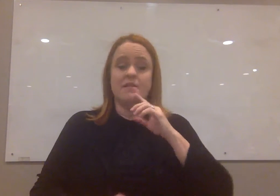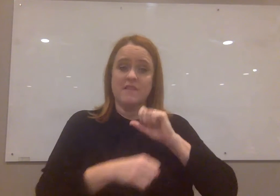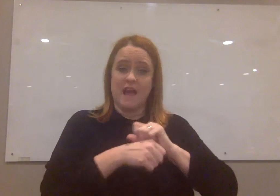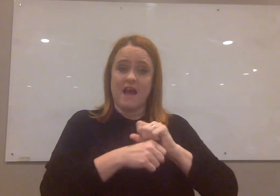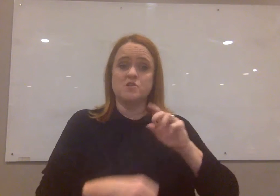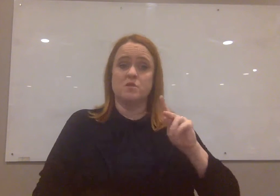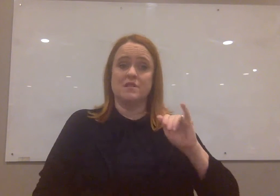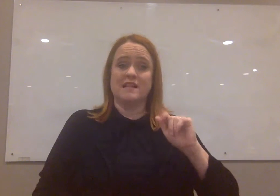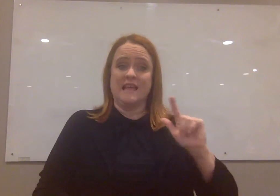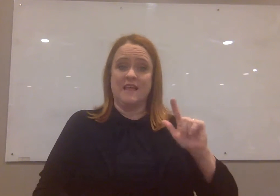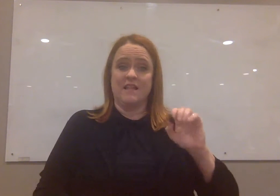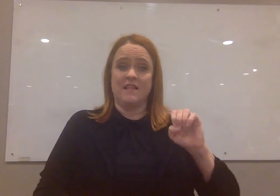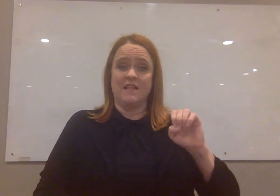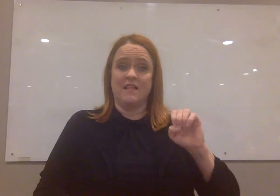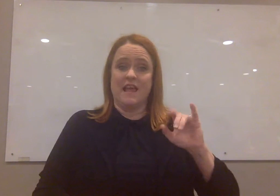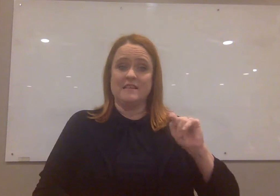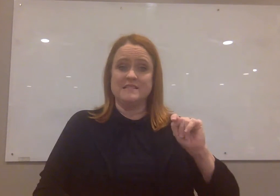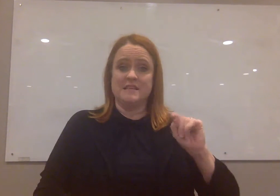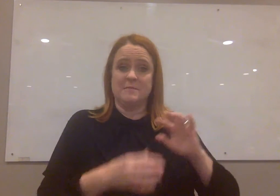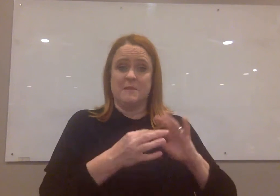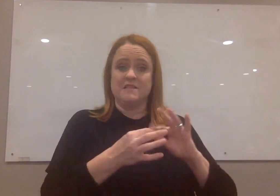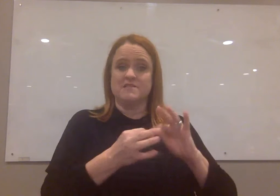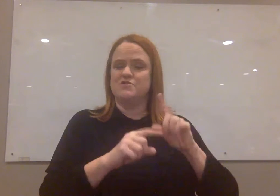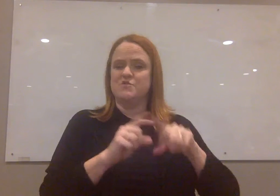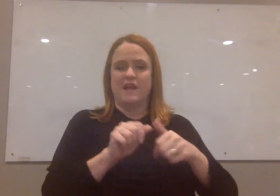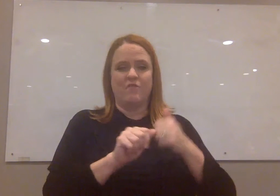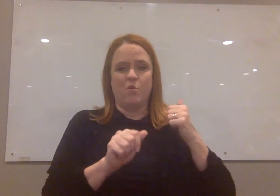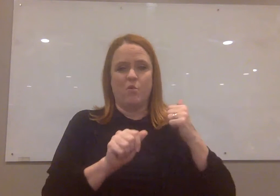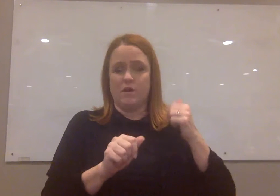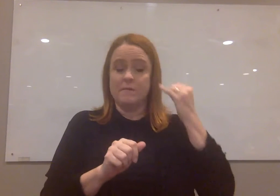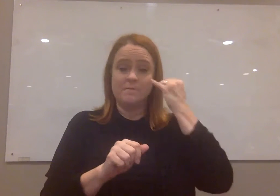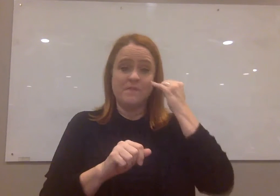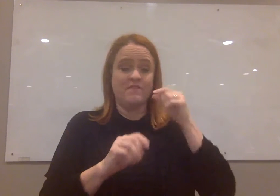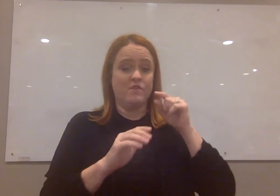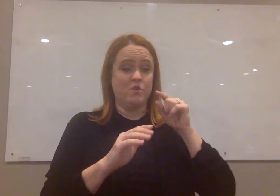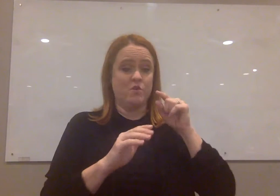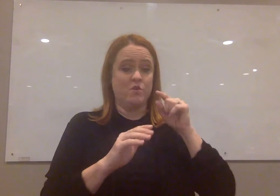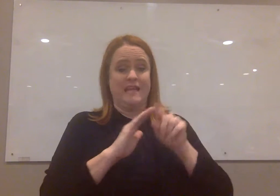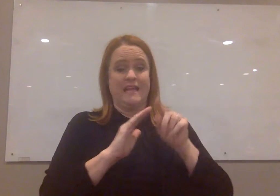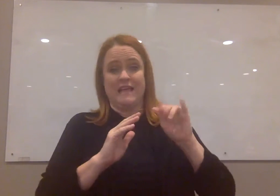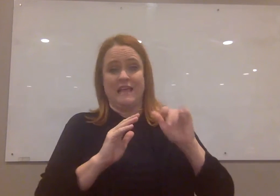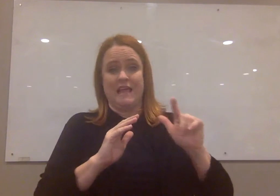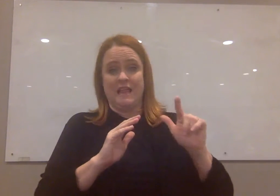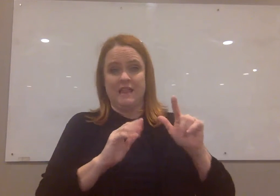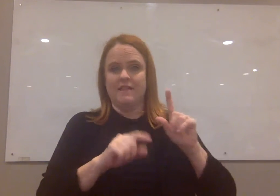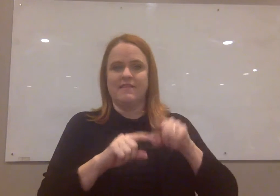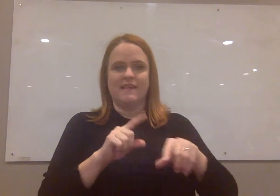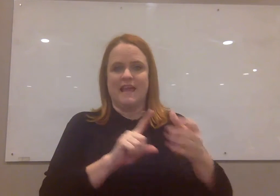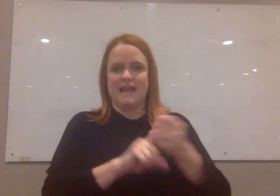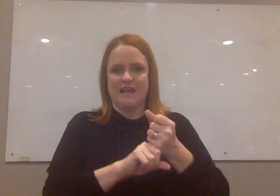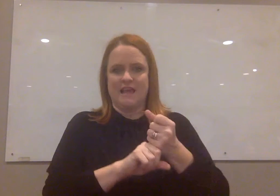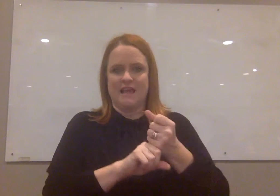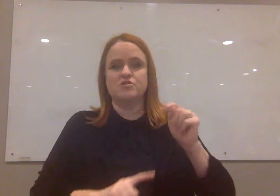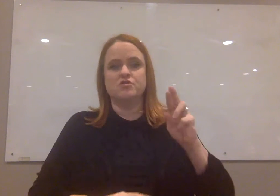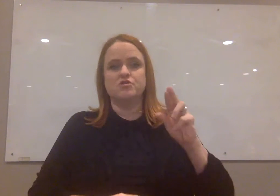is unavoidable. If you kill, they cannot catch that. Trap exit will not see it, he'll die right away.